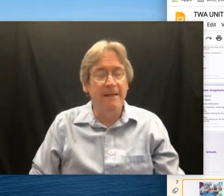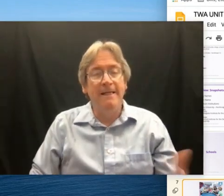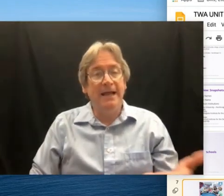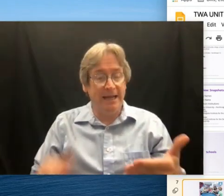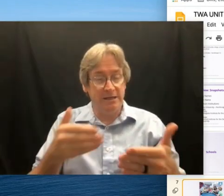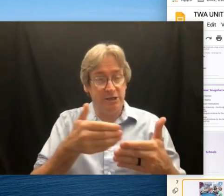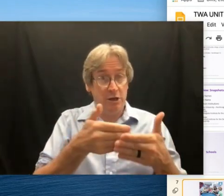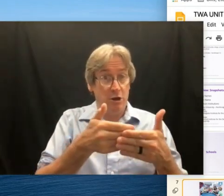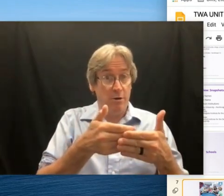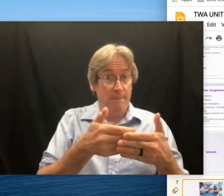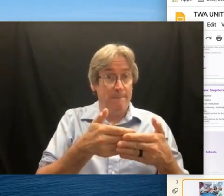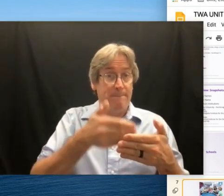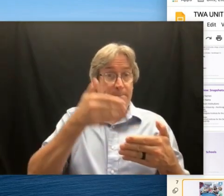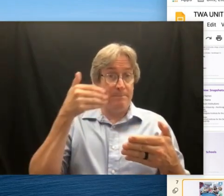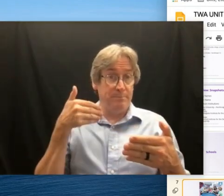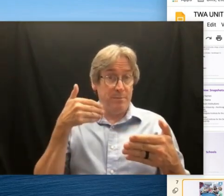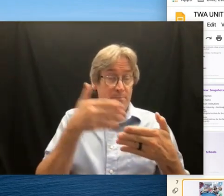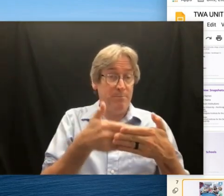Preschool is